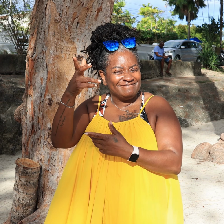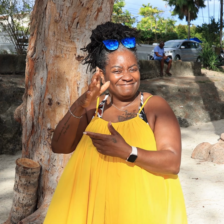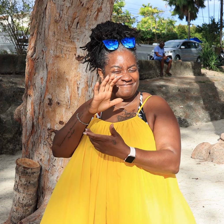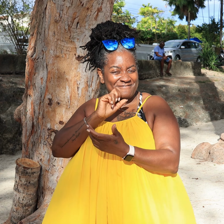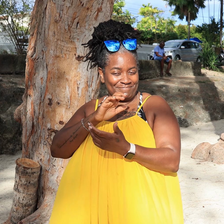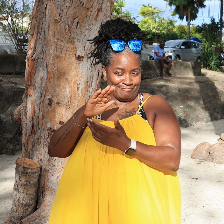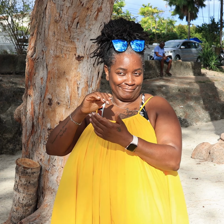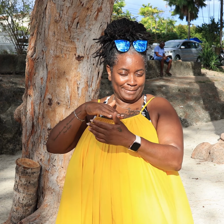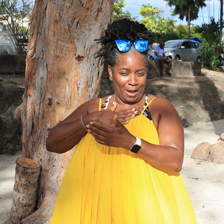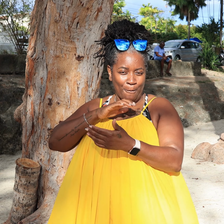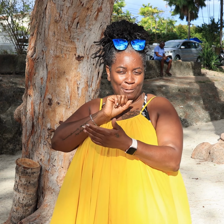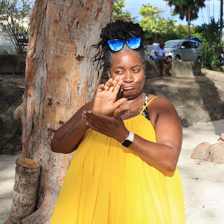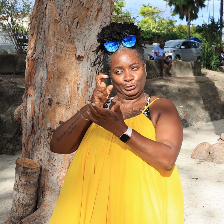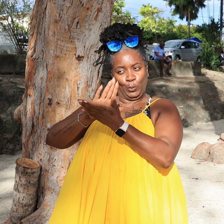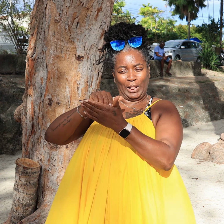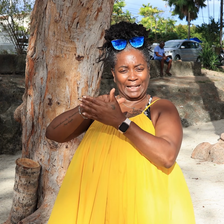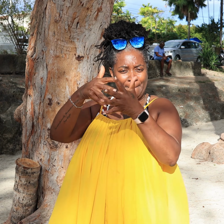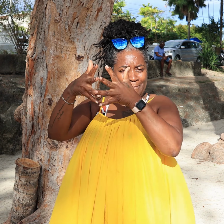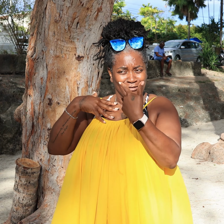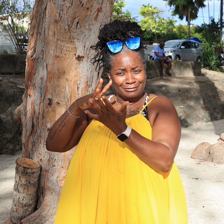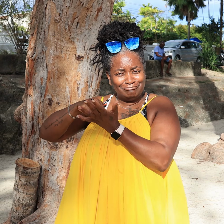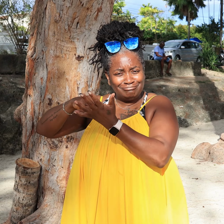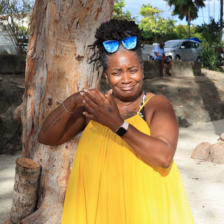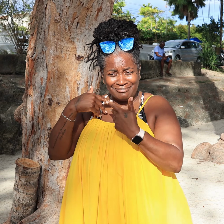had already learned from school in America.